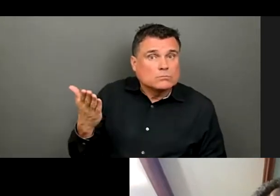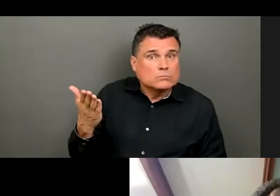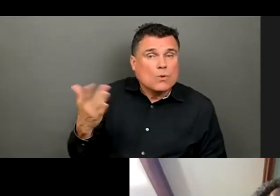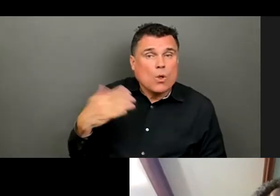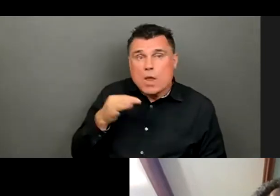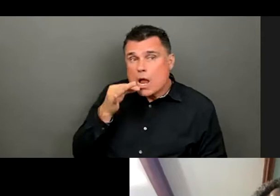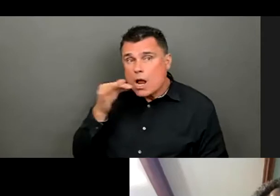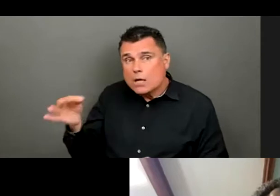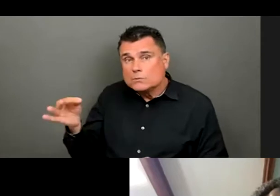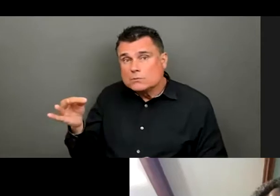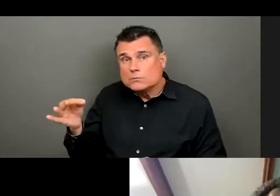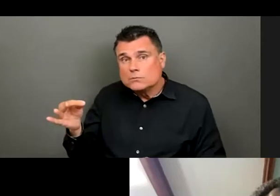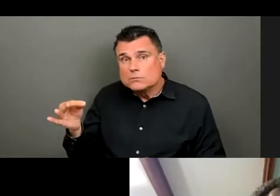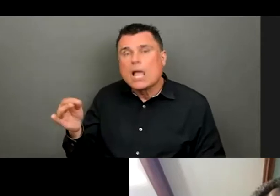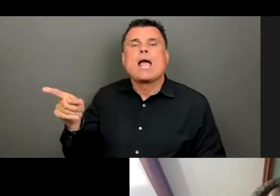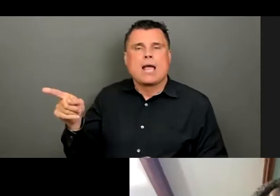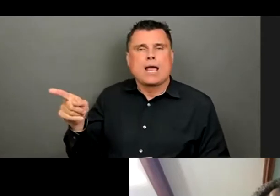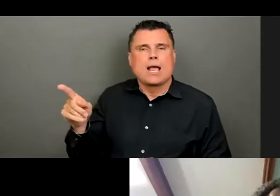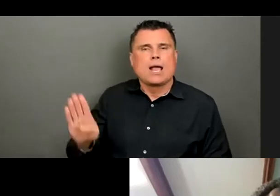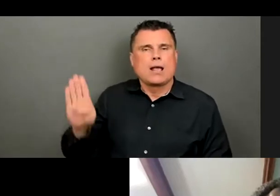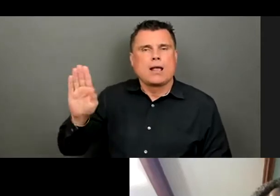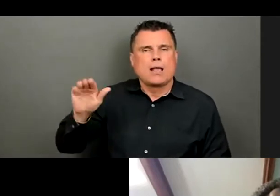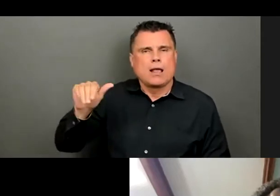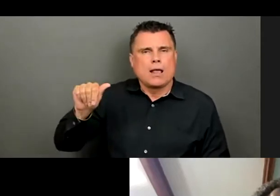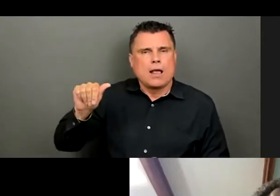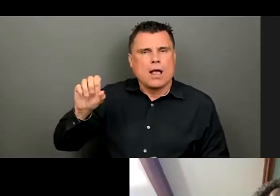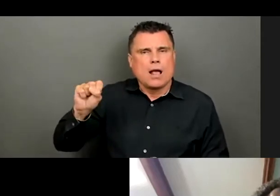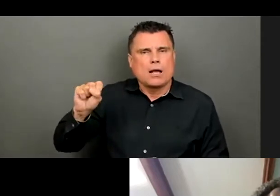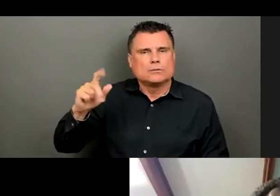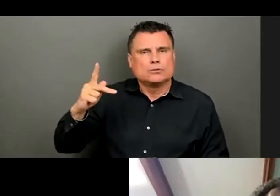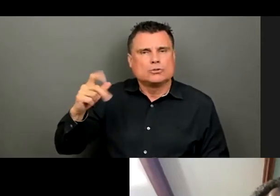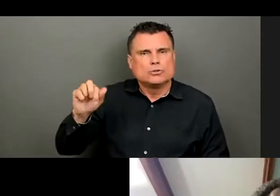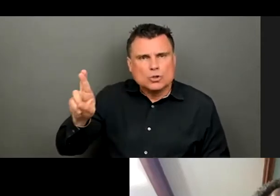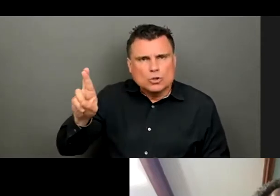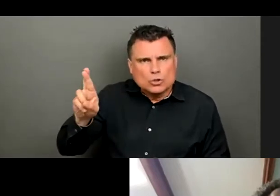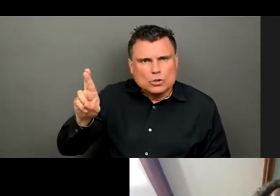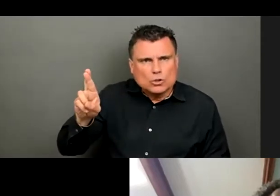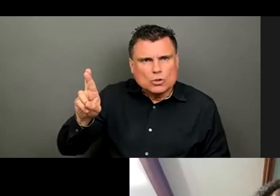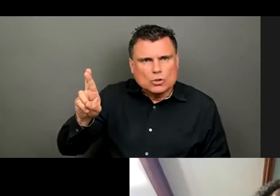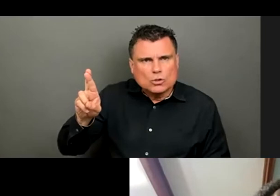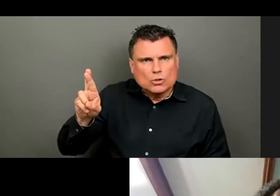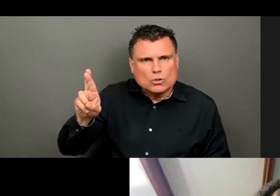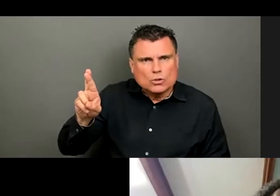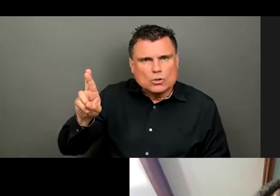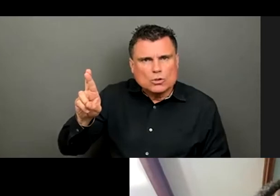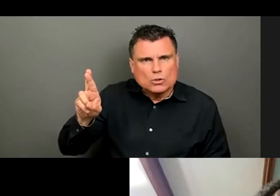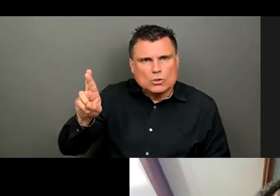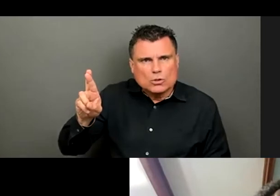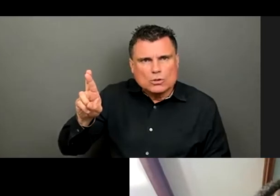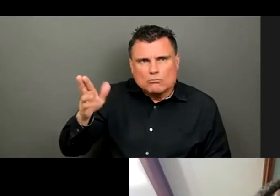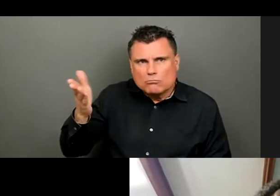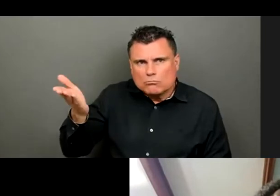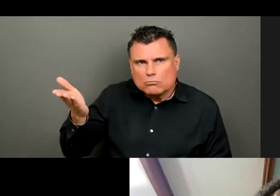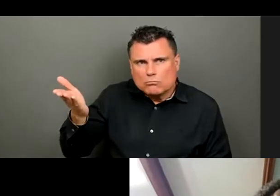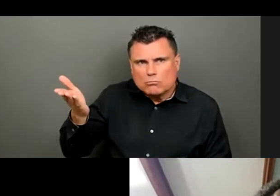believe Vashkar wanted to take the floor. We have him. Vaska, you'll be the final speaker. You have